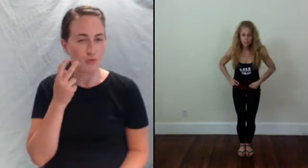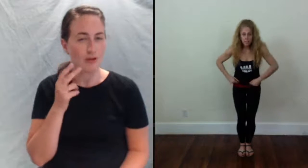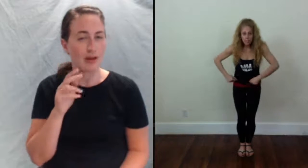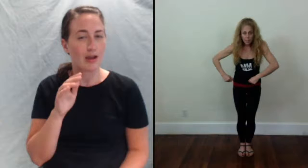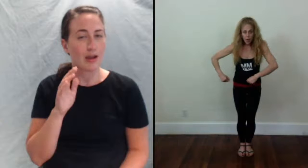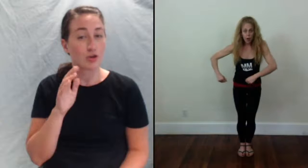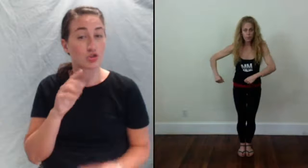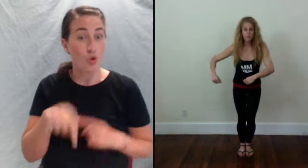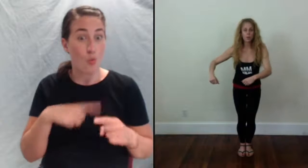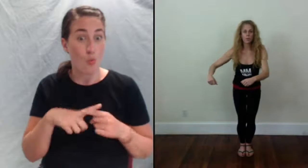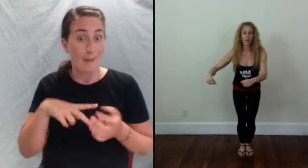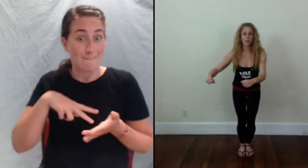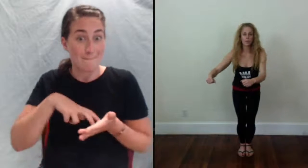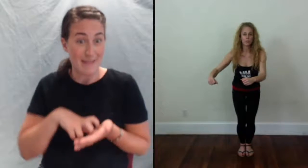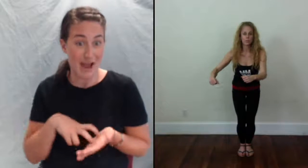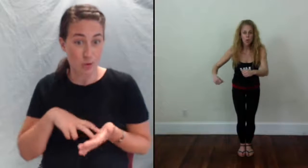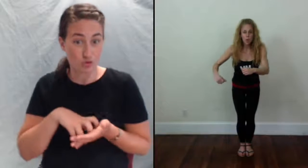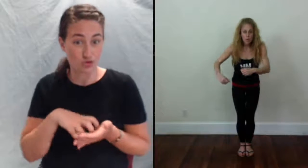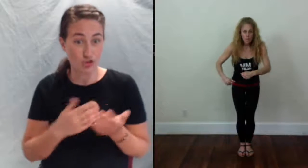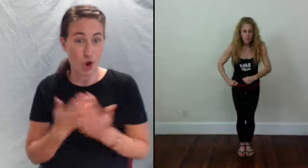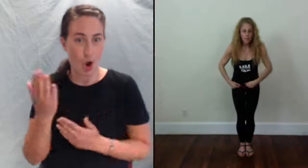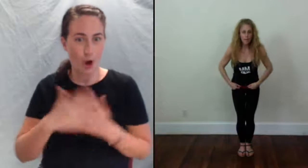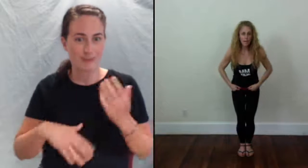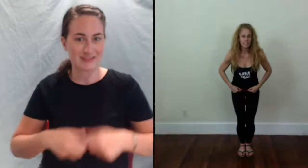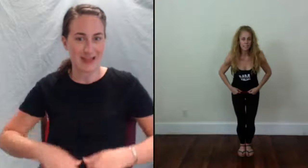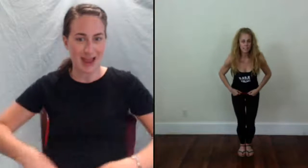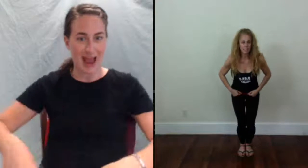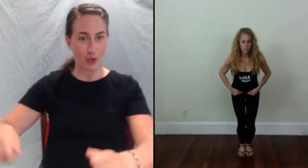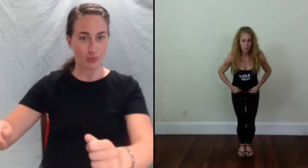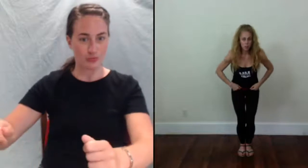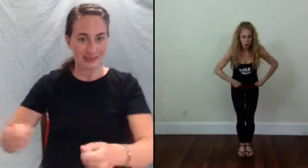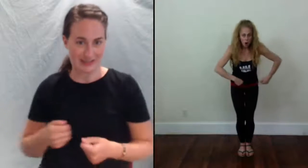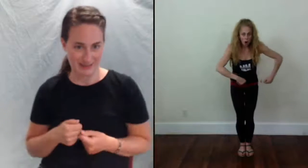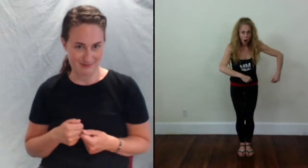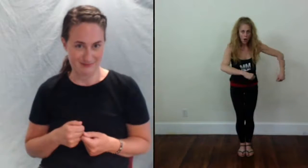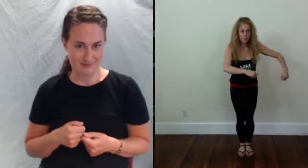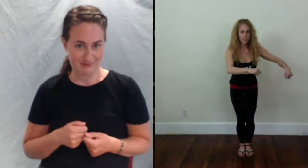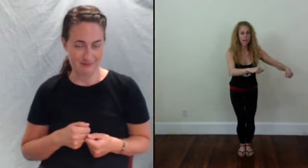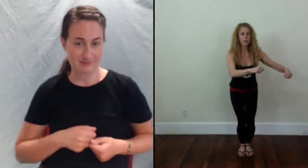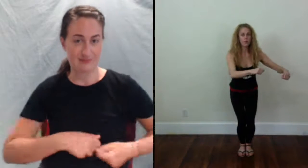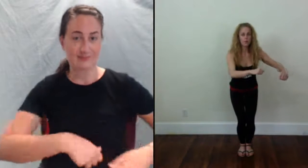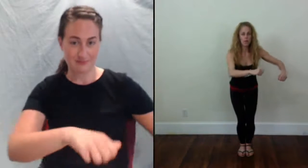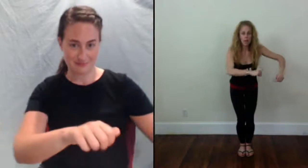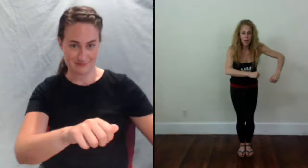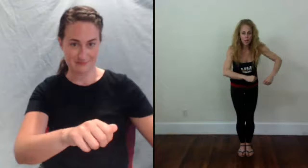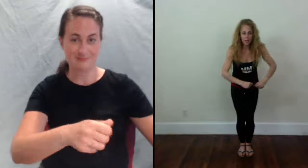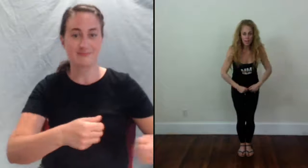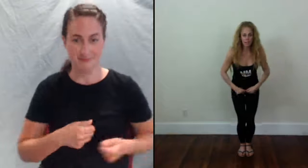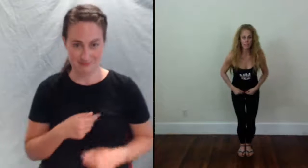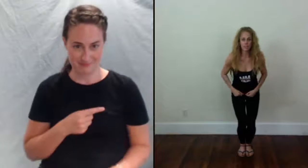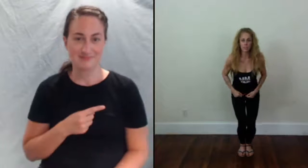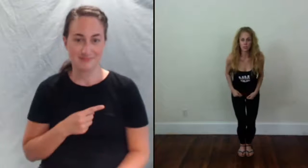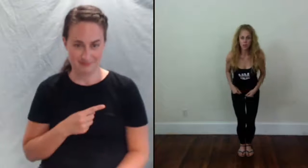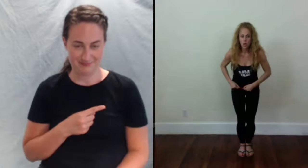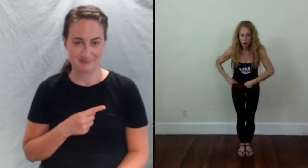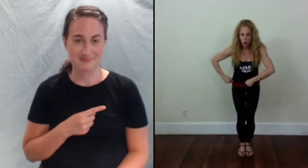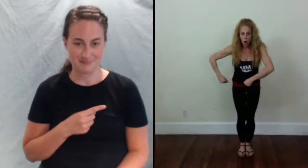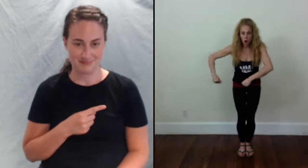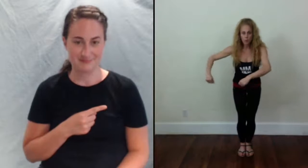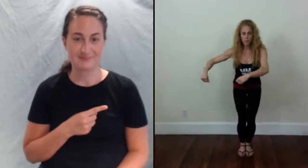bounce happens and the arms come out. Come back to the center. Arms out and back to the